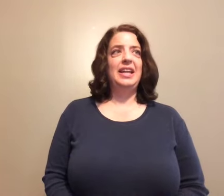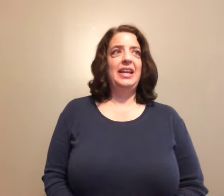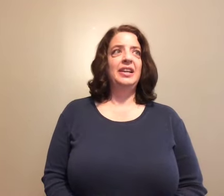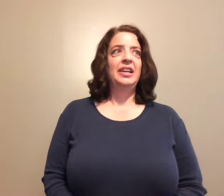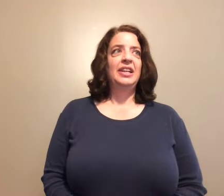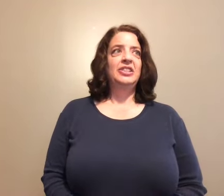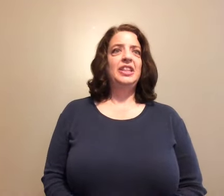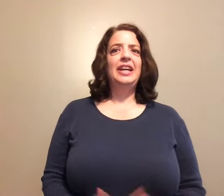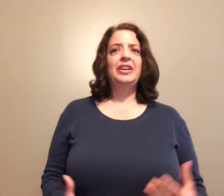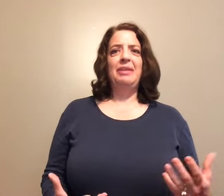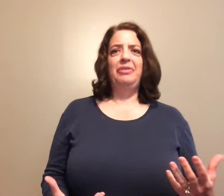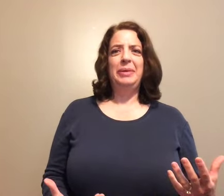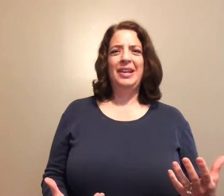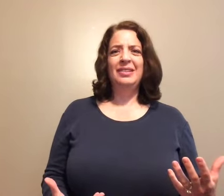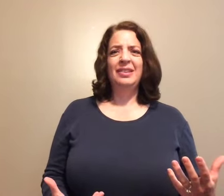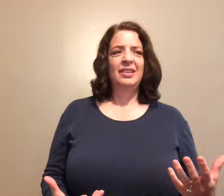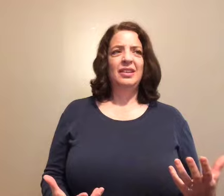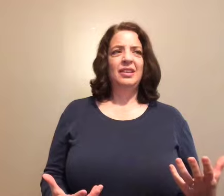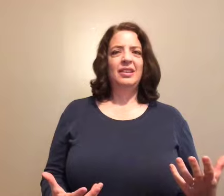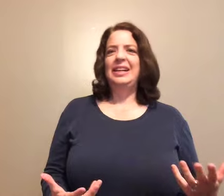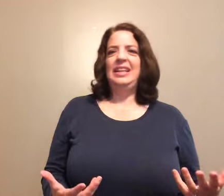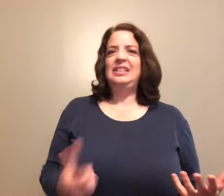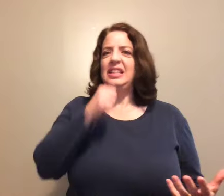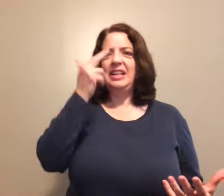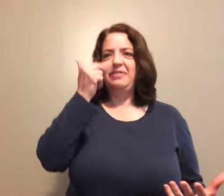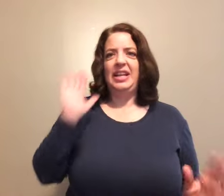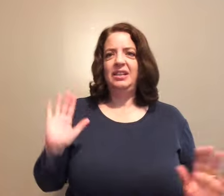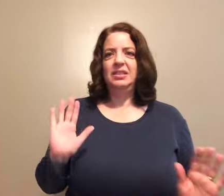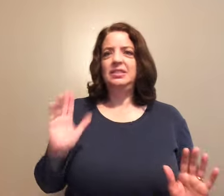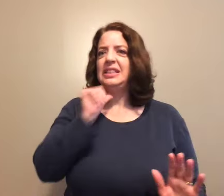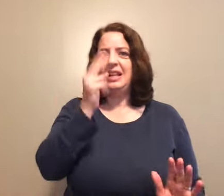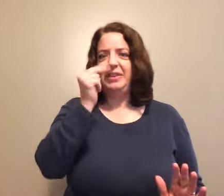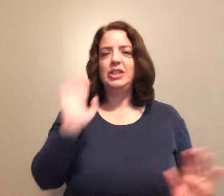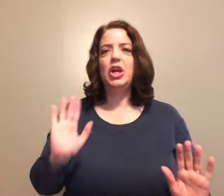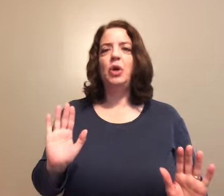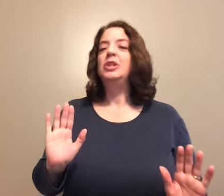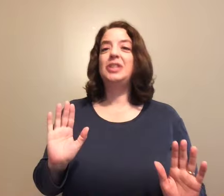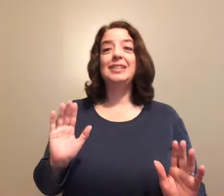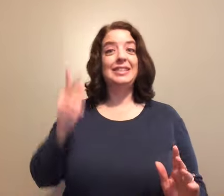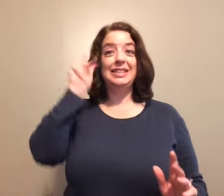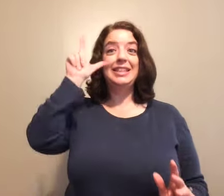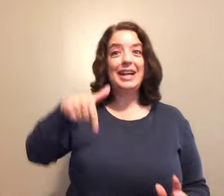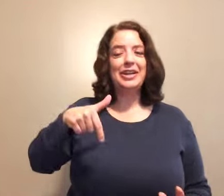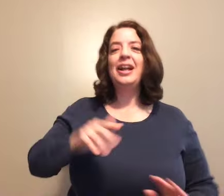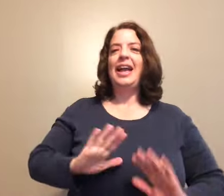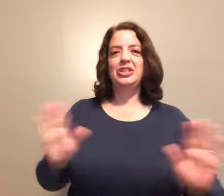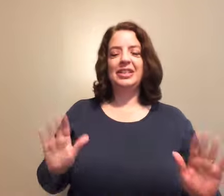saying, see you later, amphibian. Like, it's not funny. It's not funny. So just see you later and just leave it